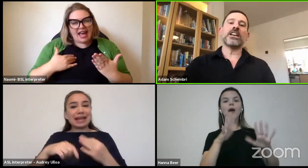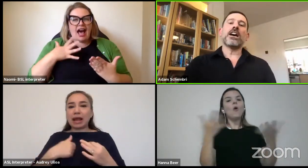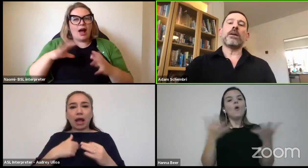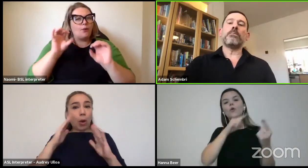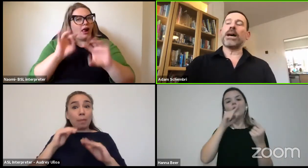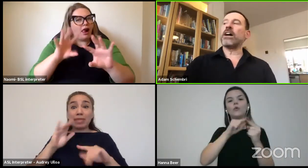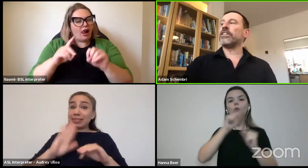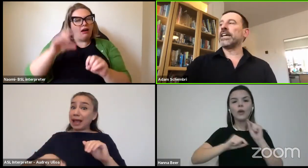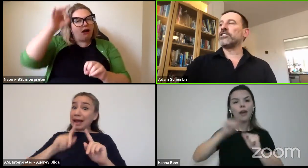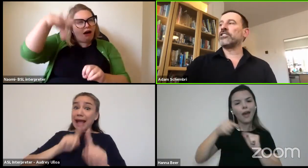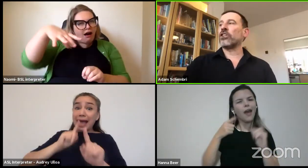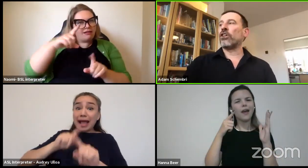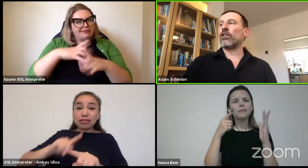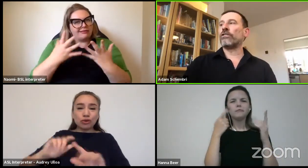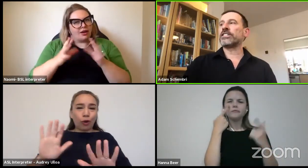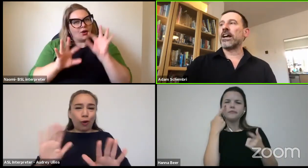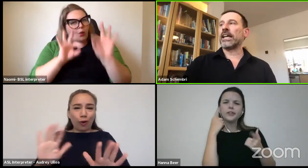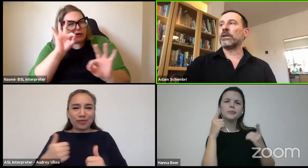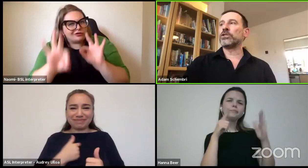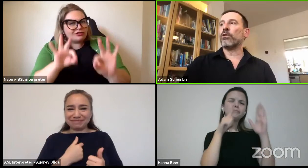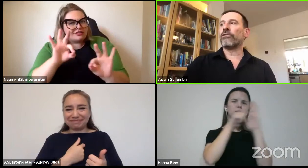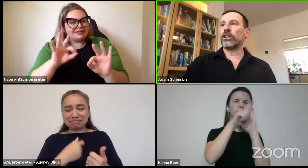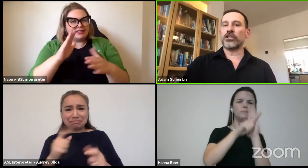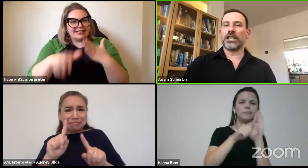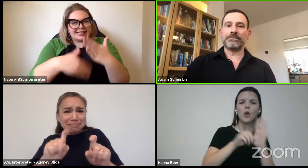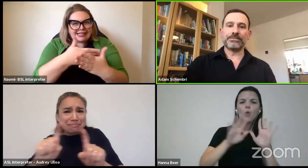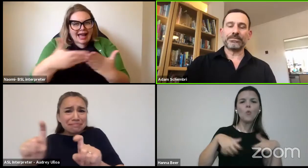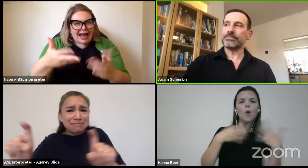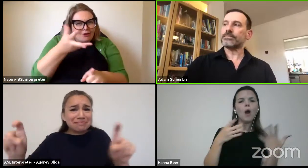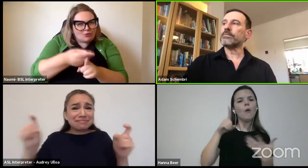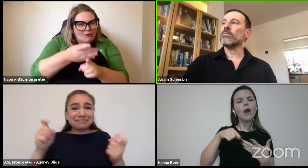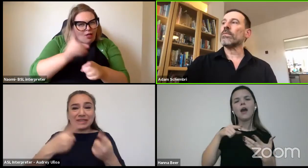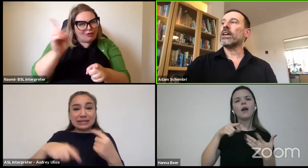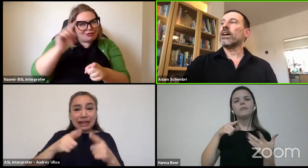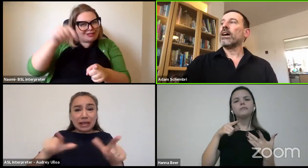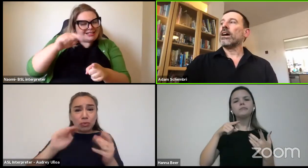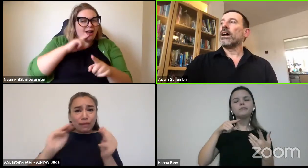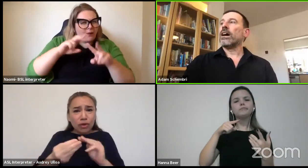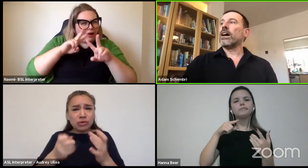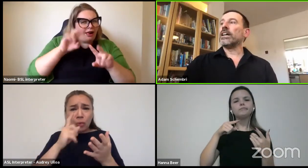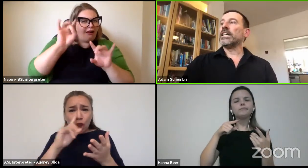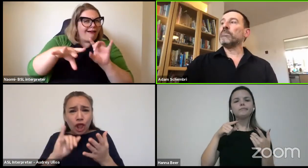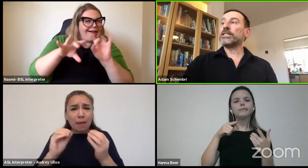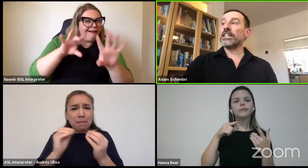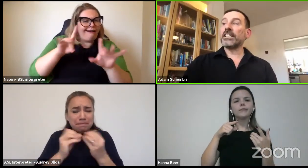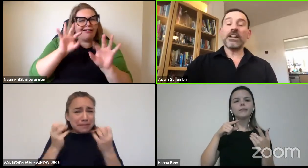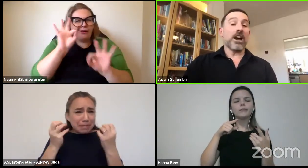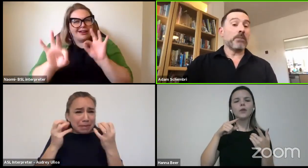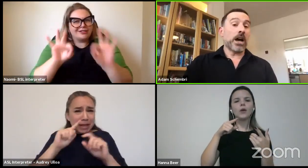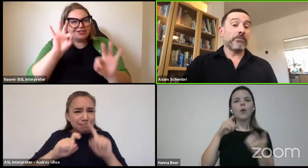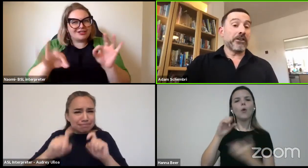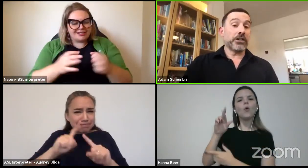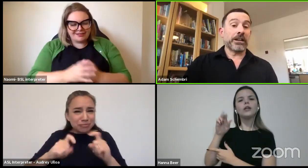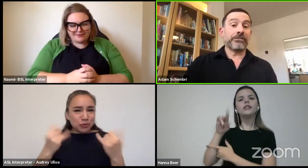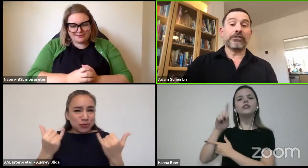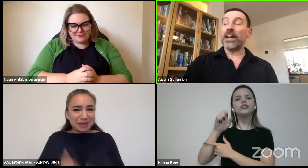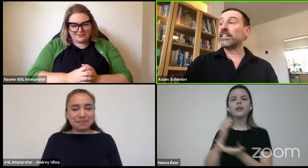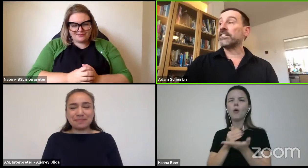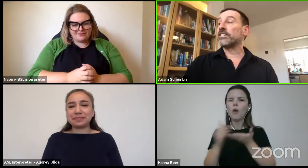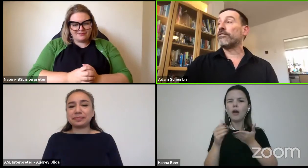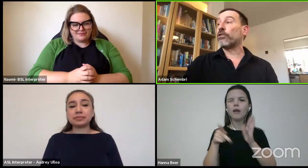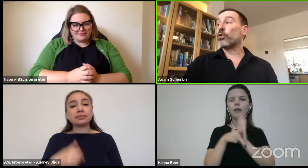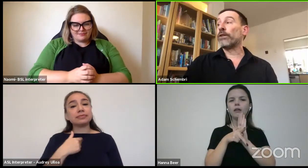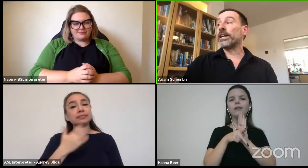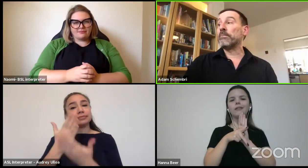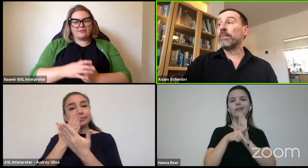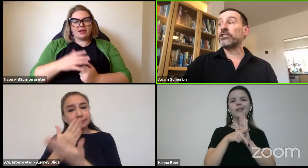questions about the nature of sign language morphology. In particular, I'm very grateful for